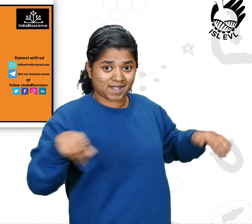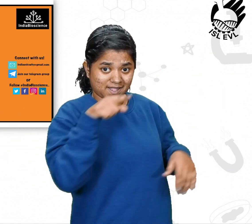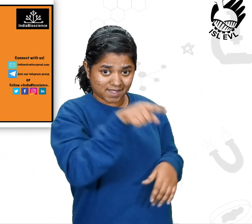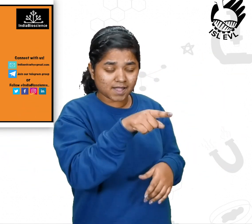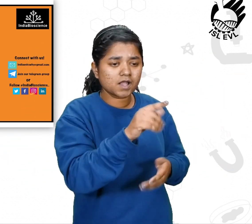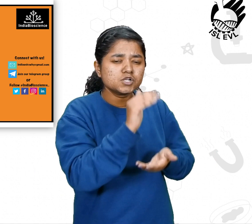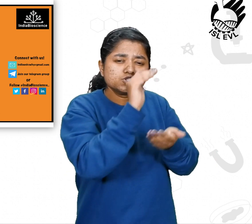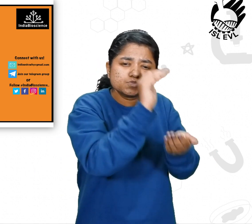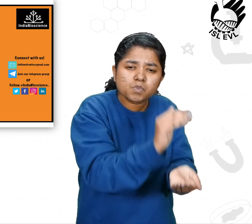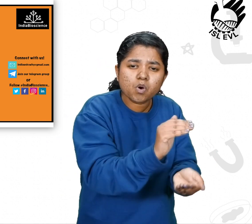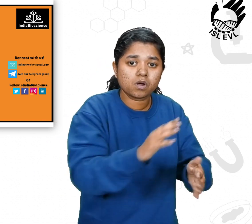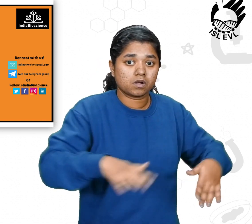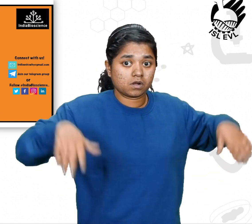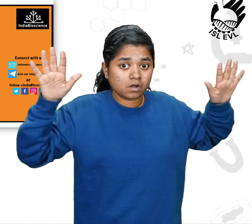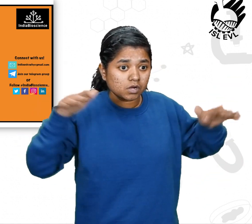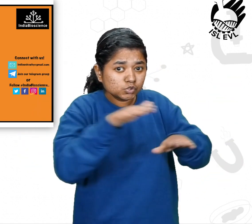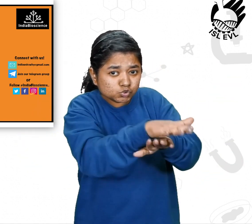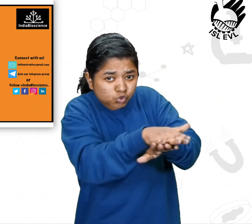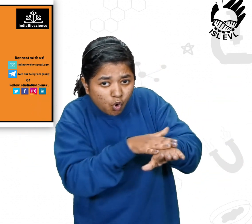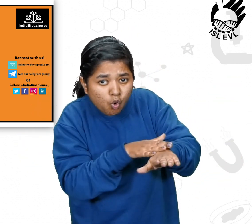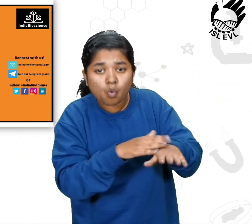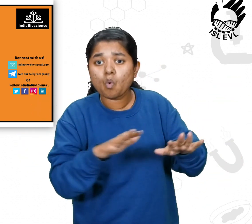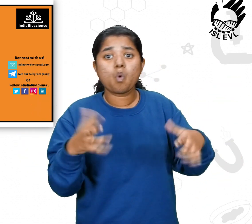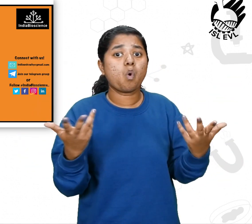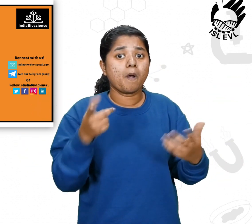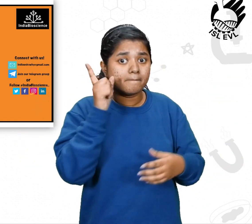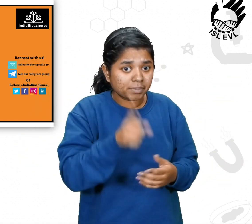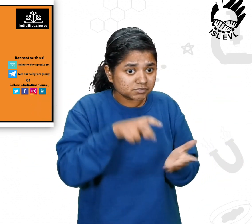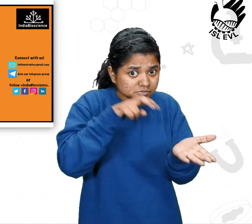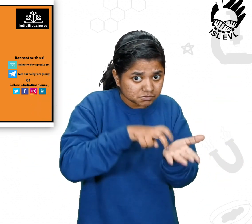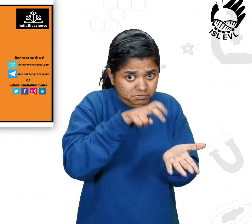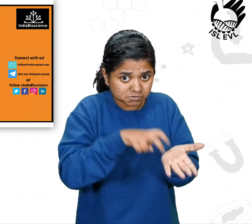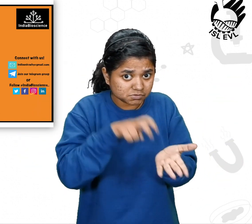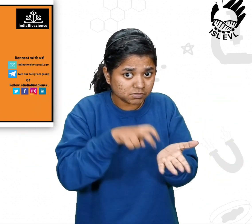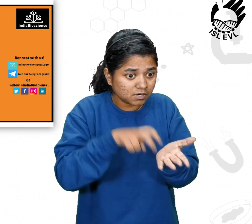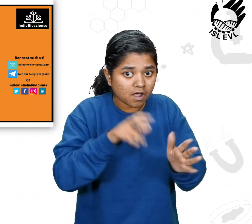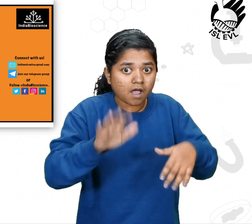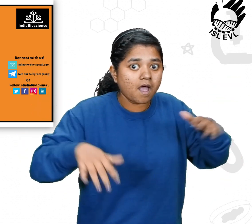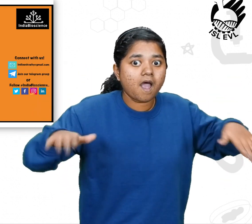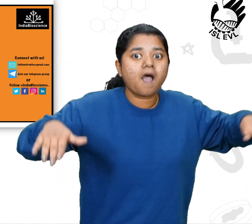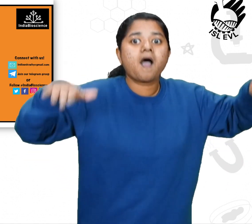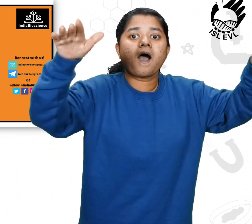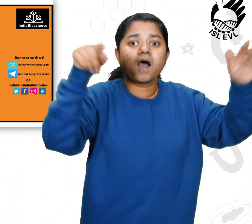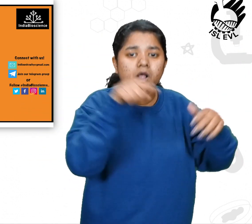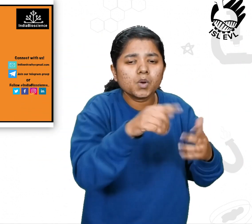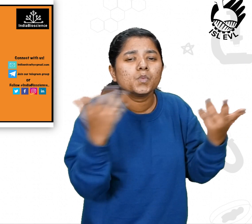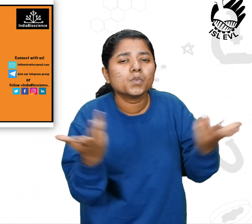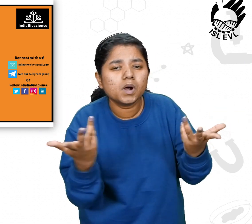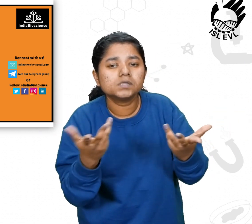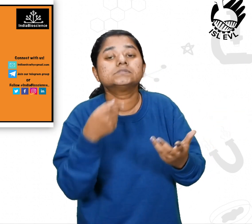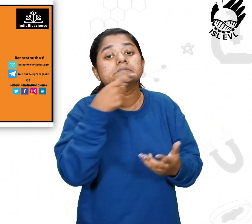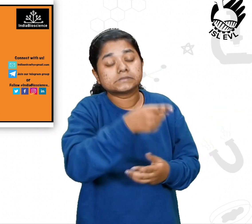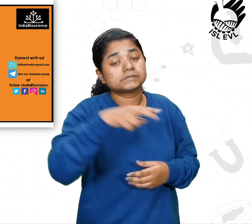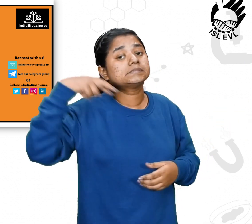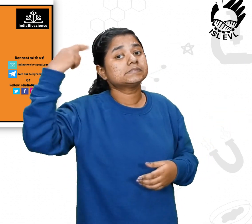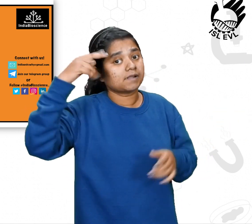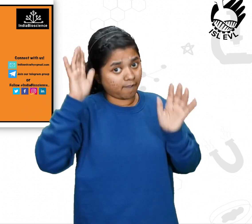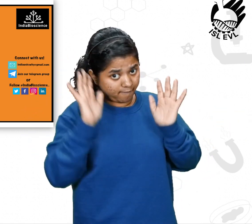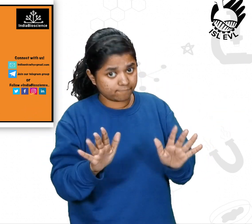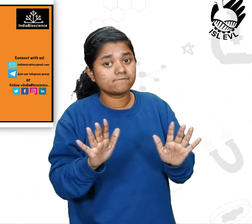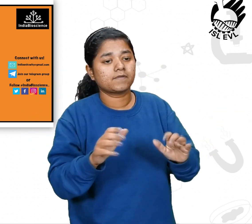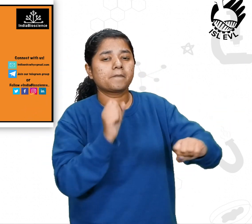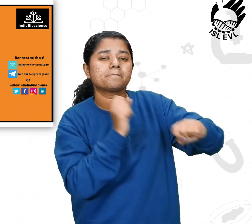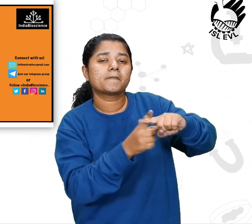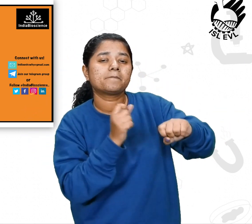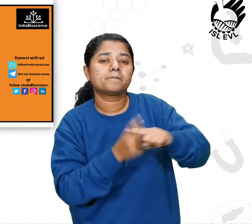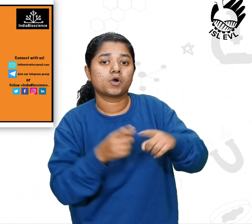What are their body constraints? What are their physiological constraints? So they all play a role. And in fact, even within a species,